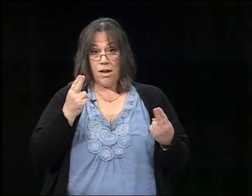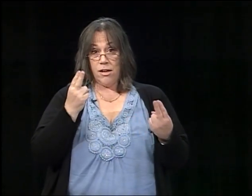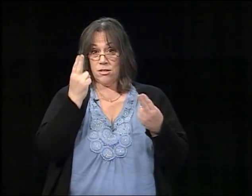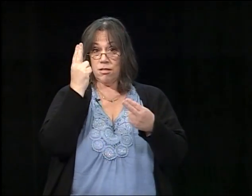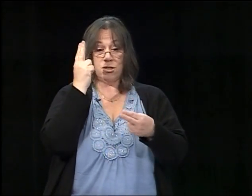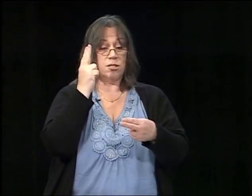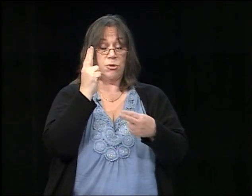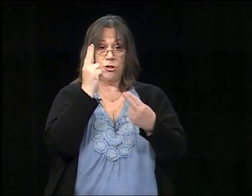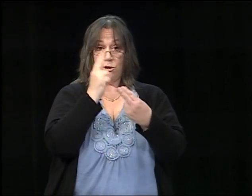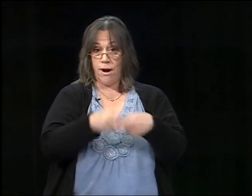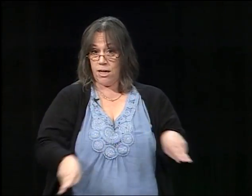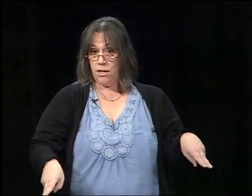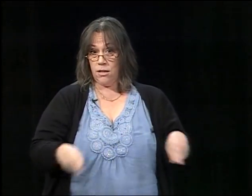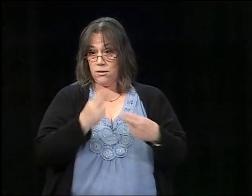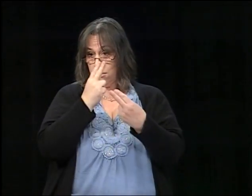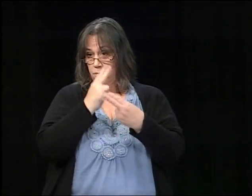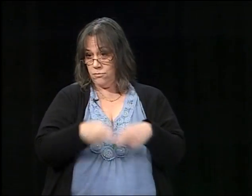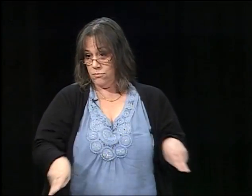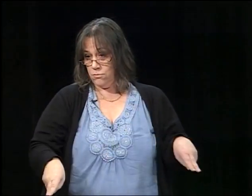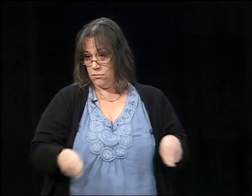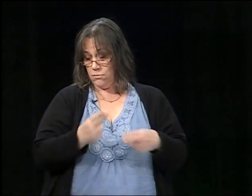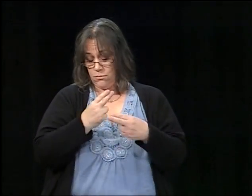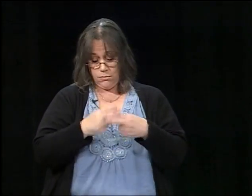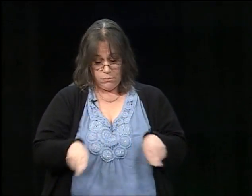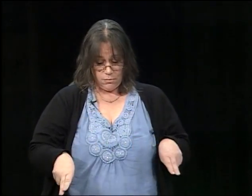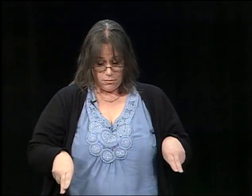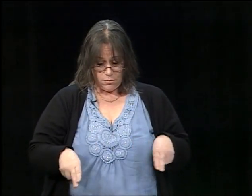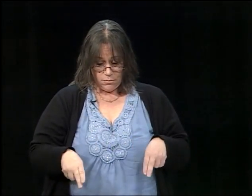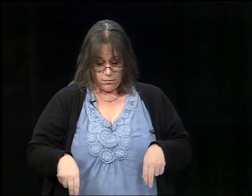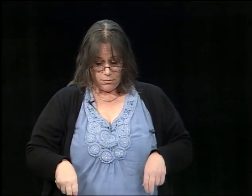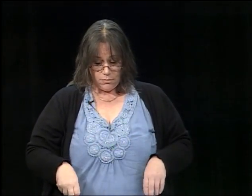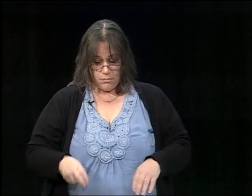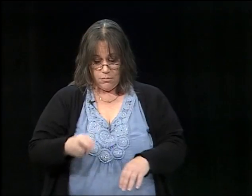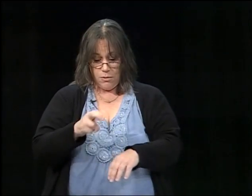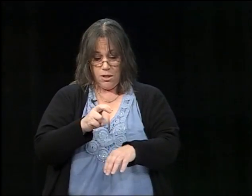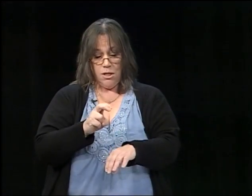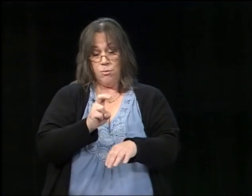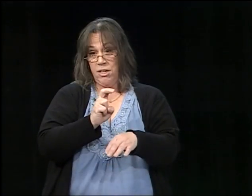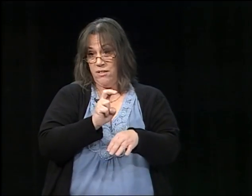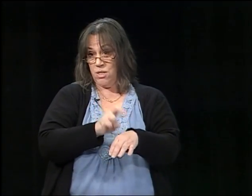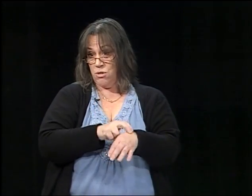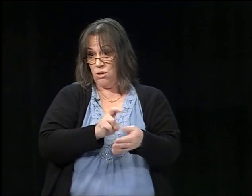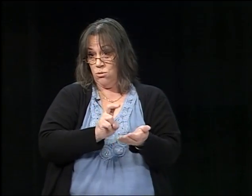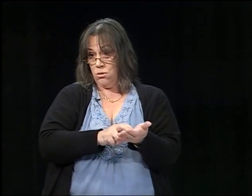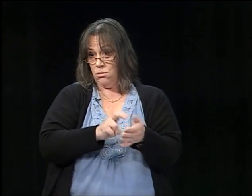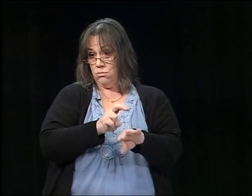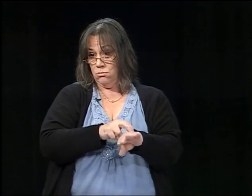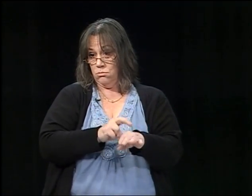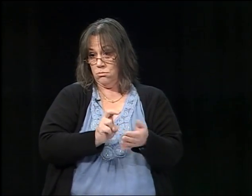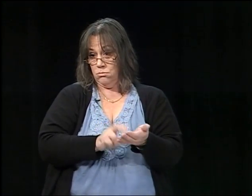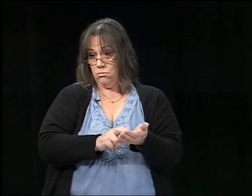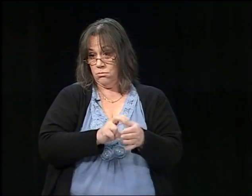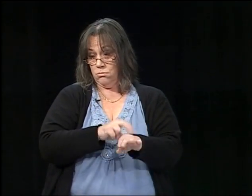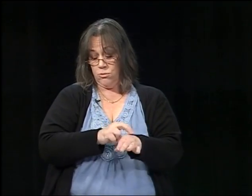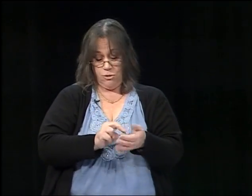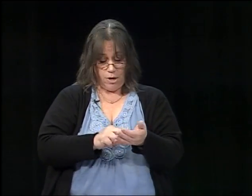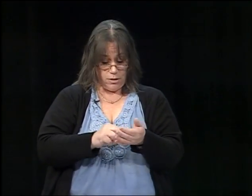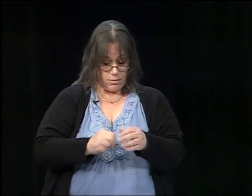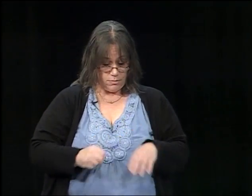Eggs is simply you're cracking eggs. You might have some toast with your eggs.